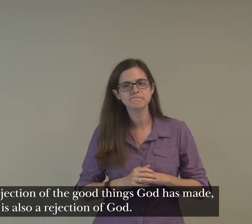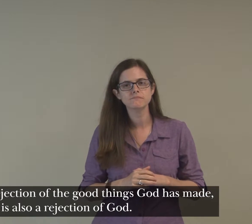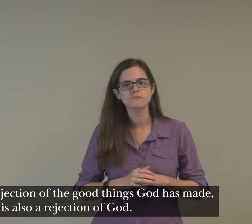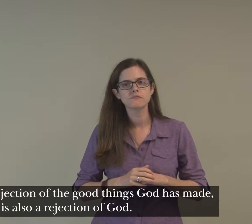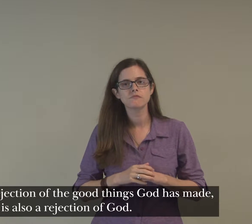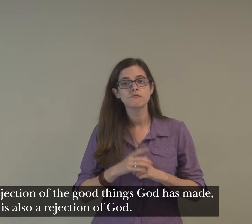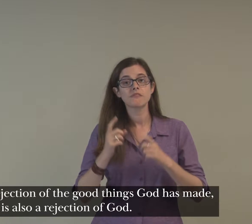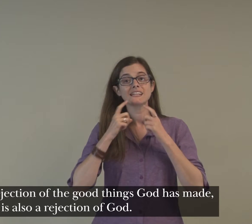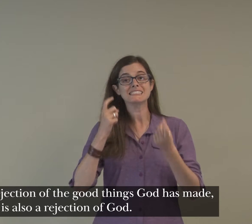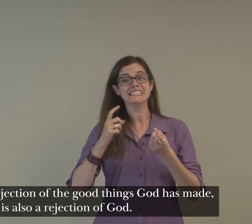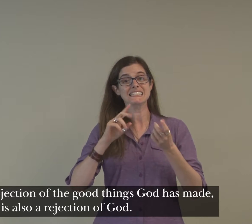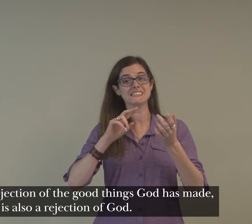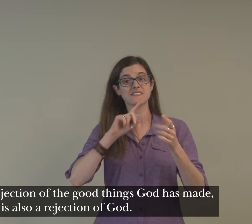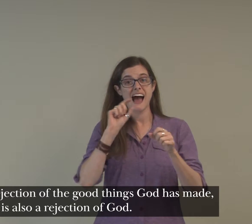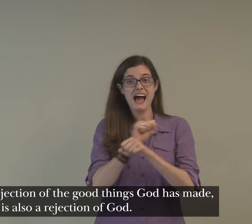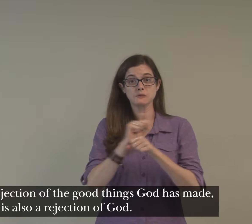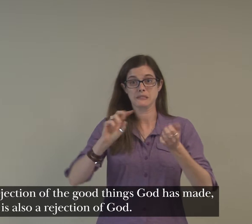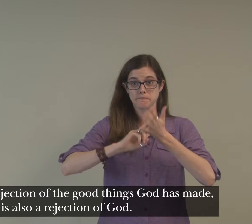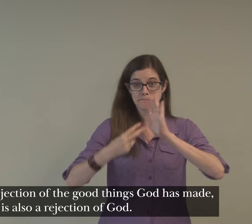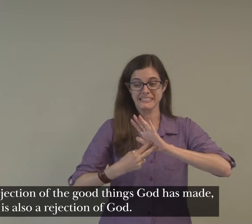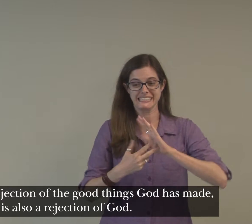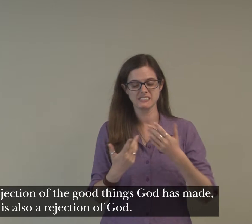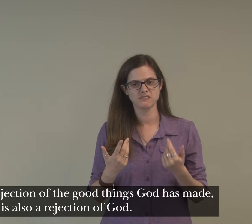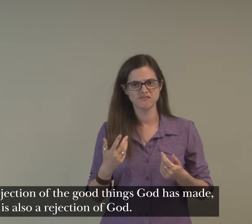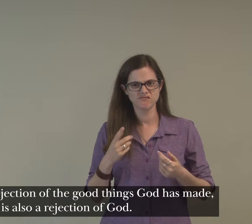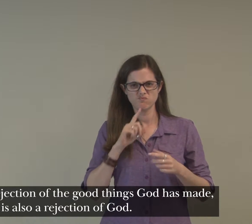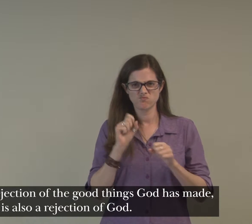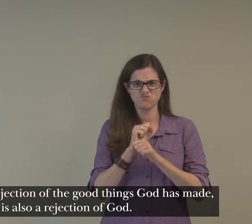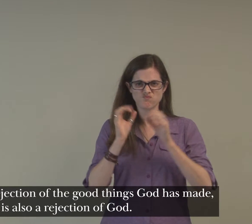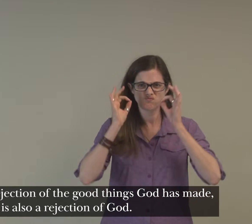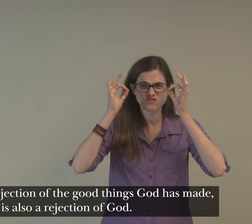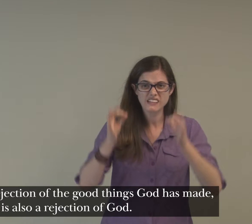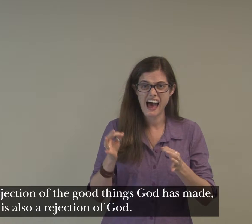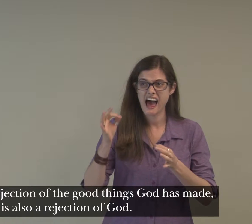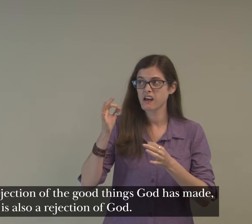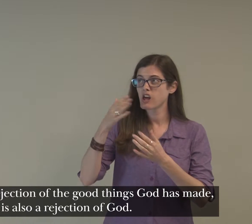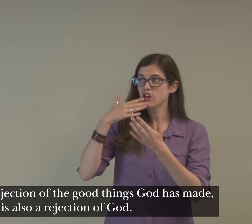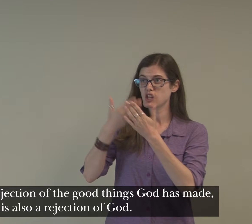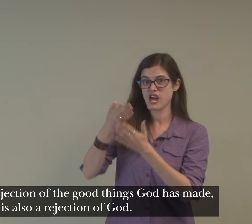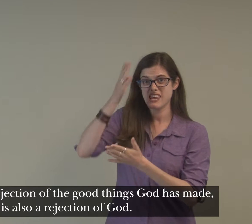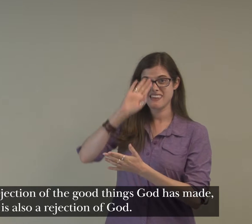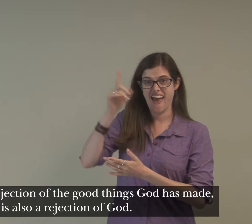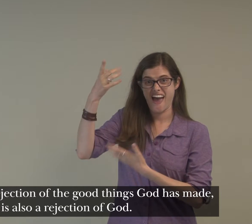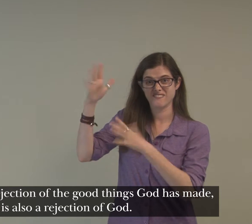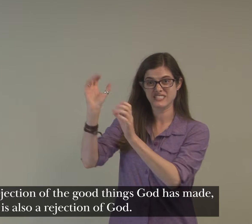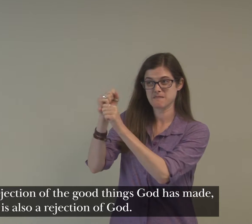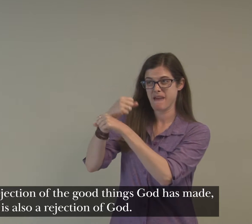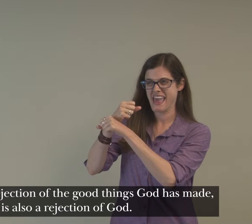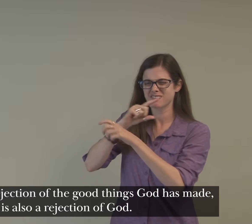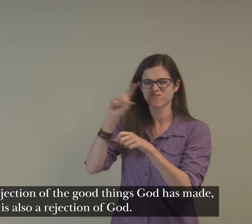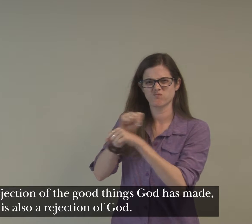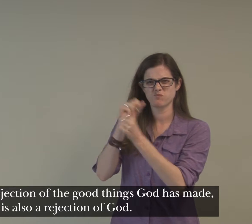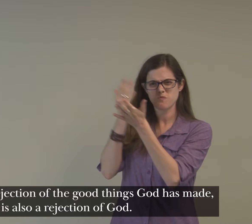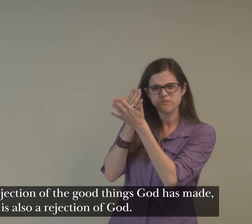Sin means literally a rejection of the good things God has made, which is also a rejection of